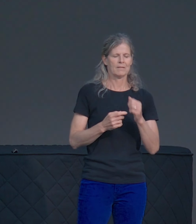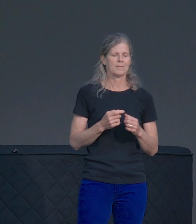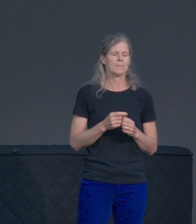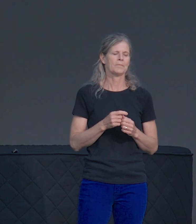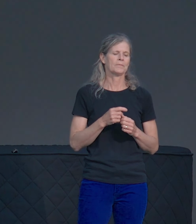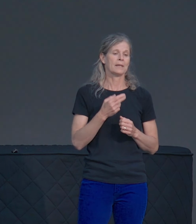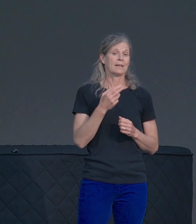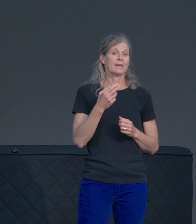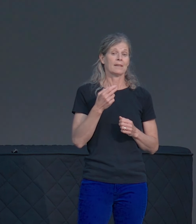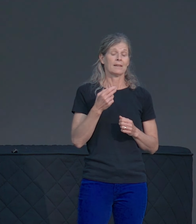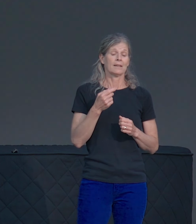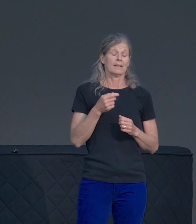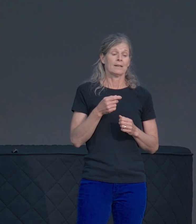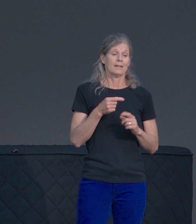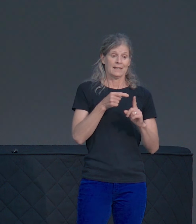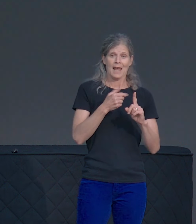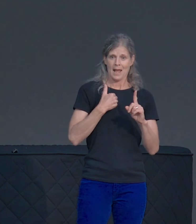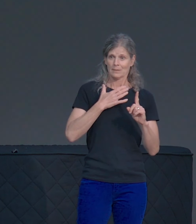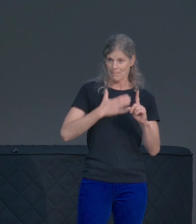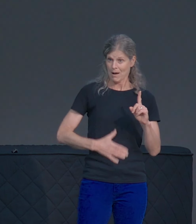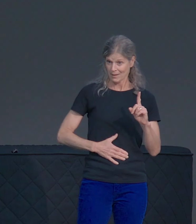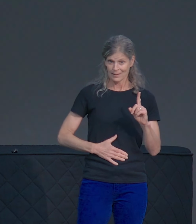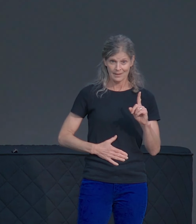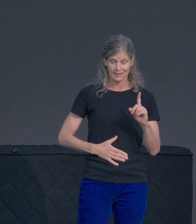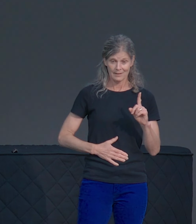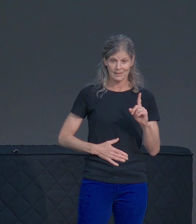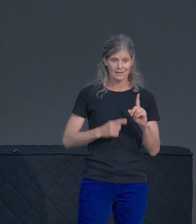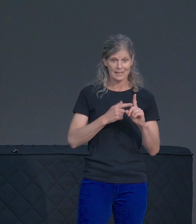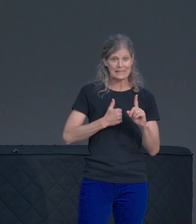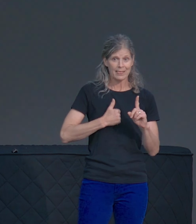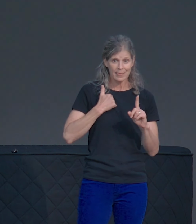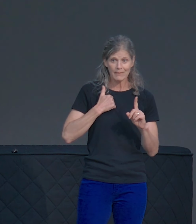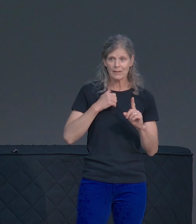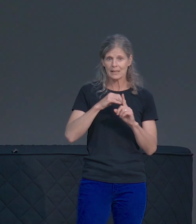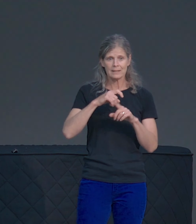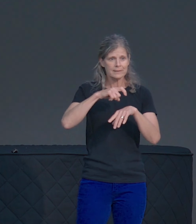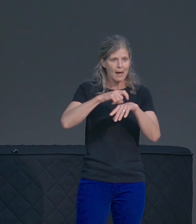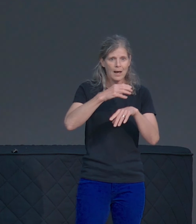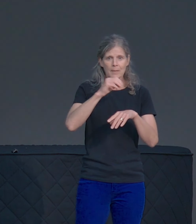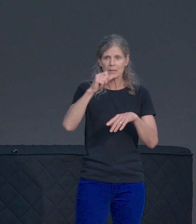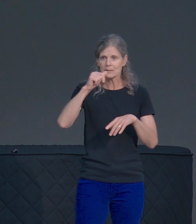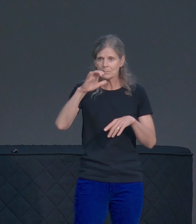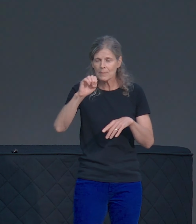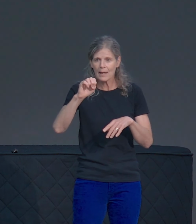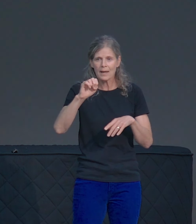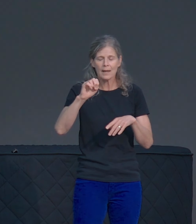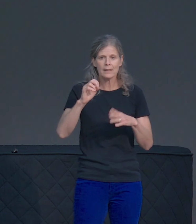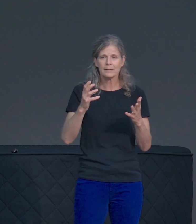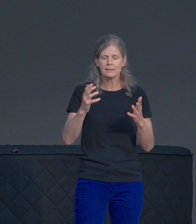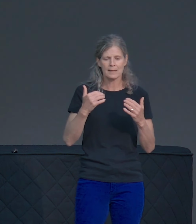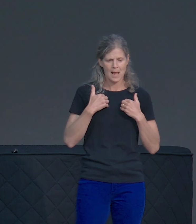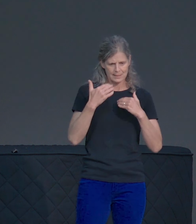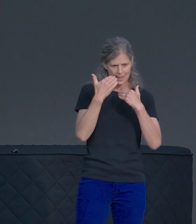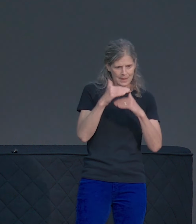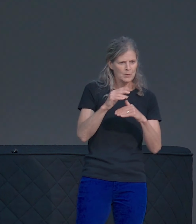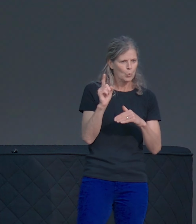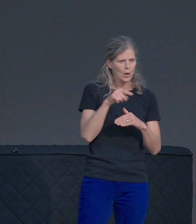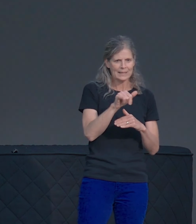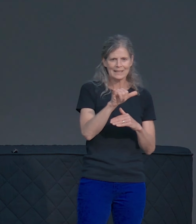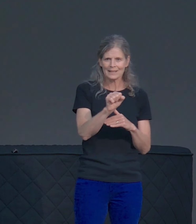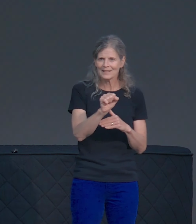He exists in a body. He's living in time and space. He's limited in where he